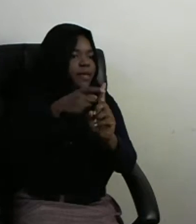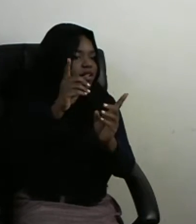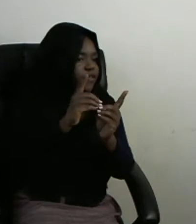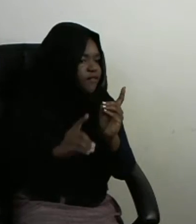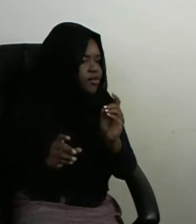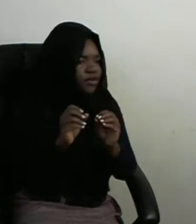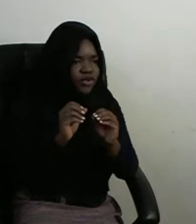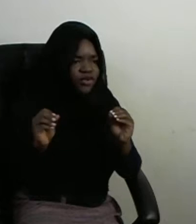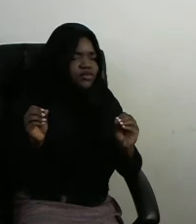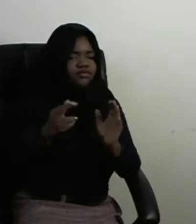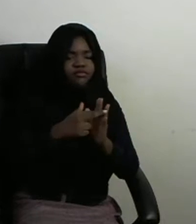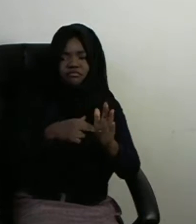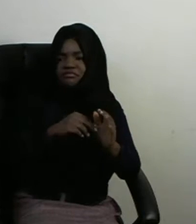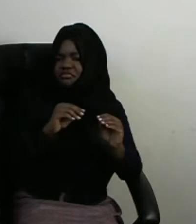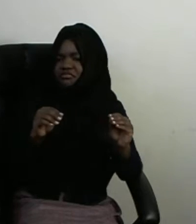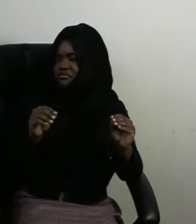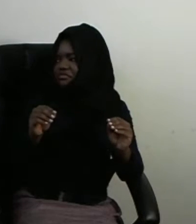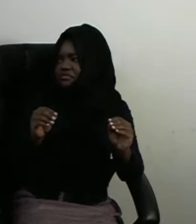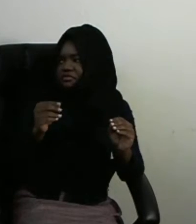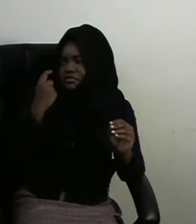divorce.